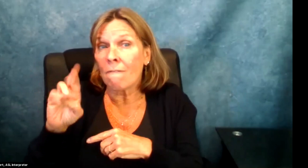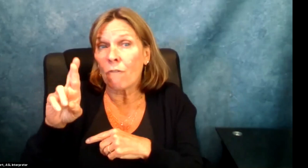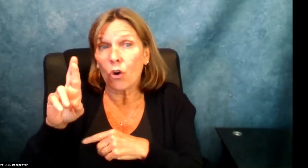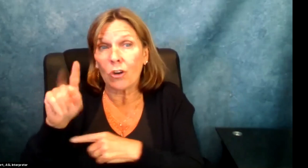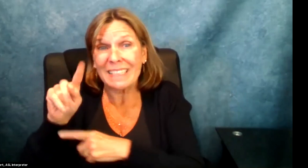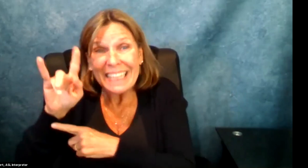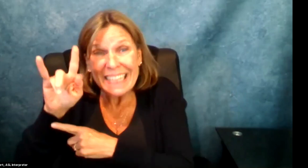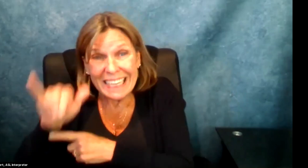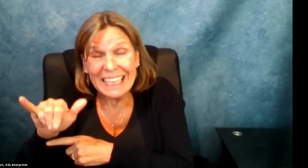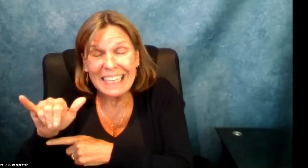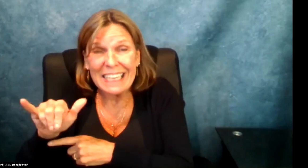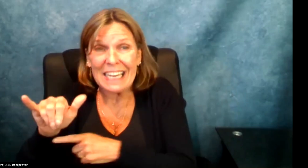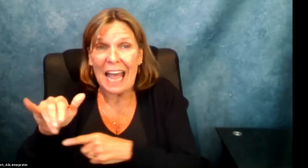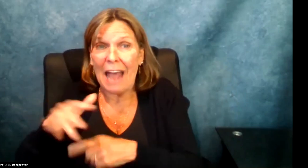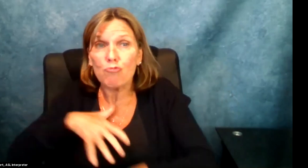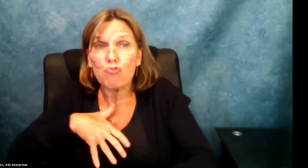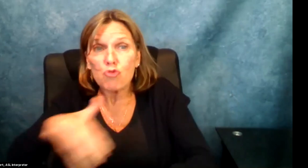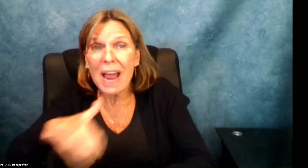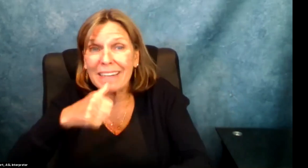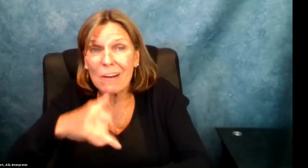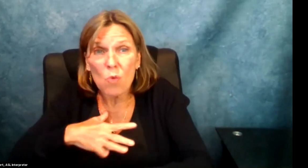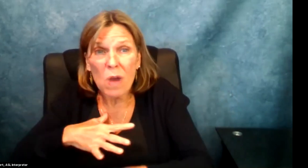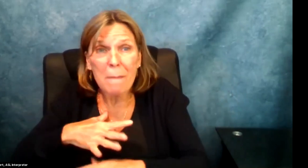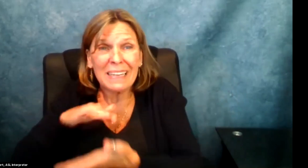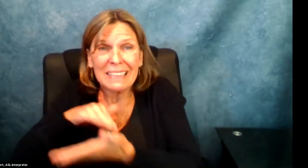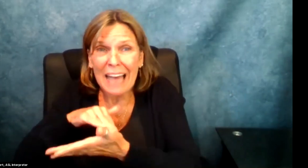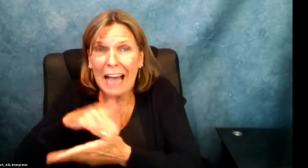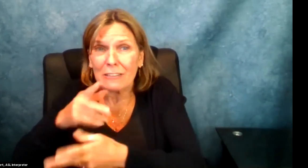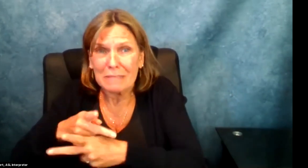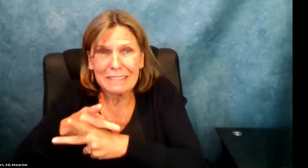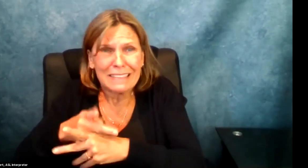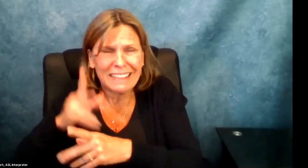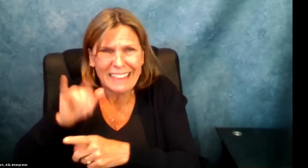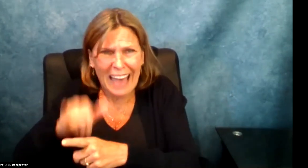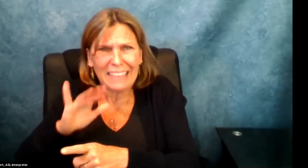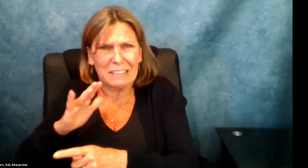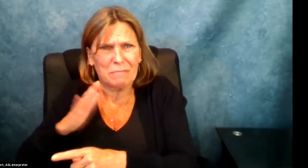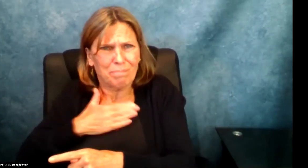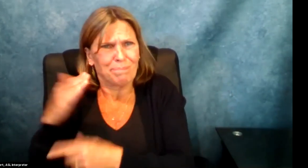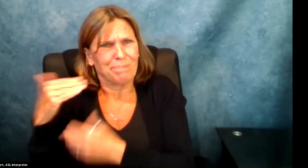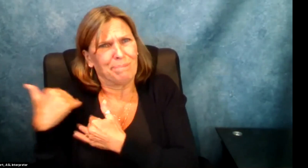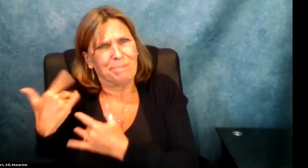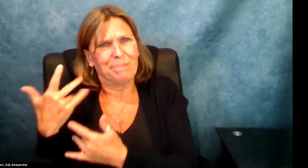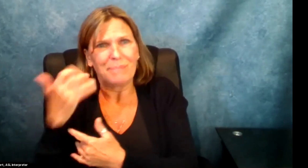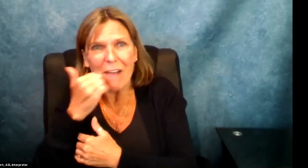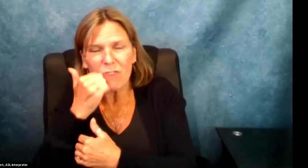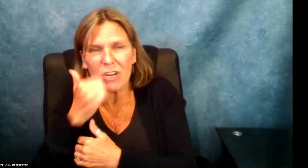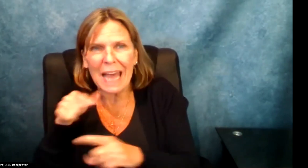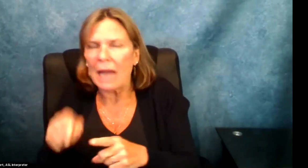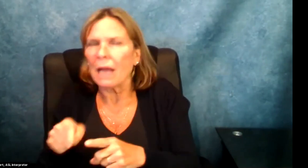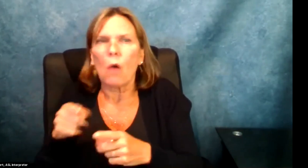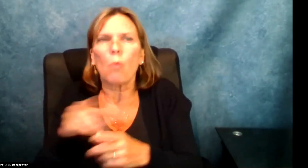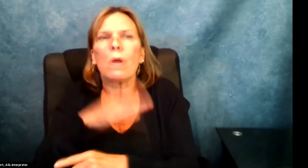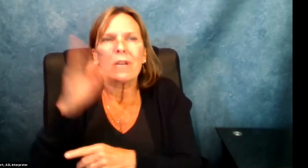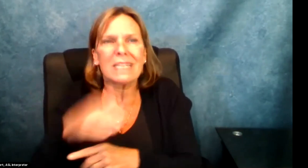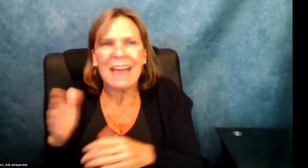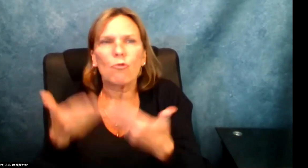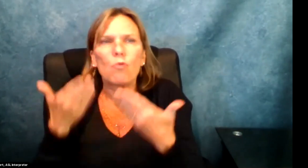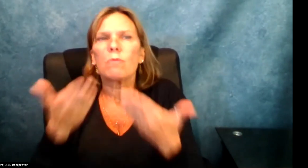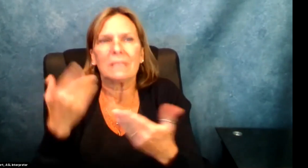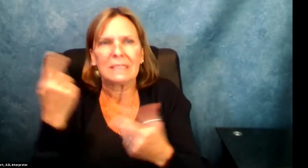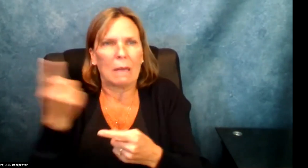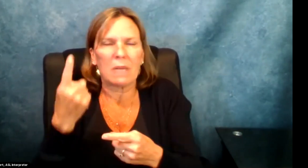obstetric care is at the core of what we do every single day. And so we would never recommend something that we thought would negatively impact pregnancy